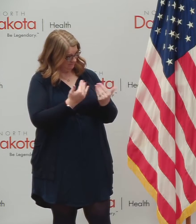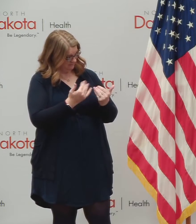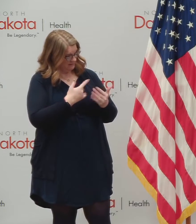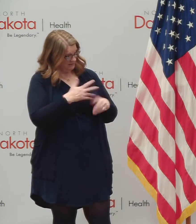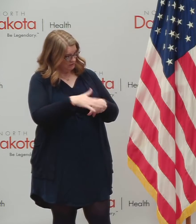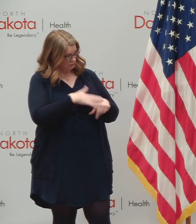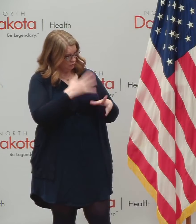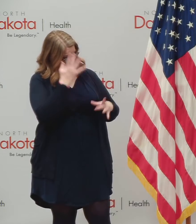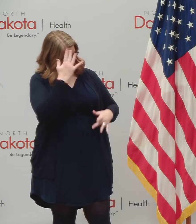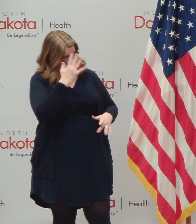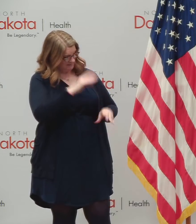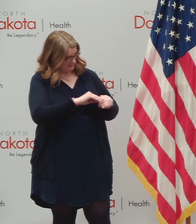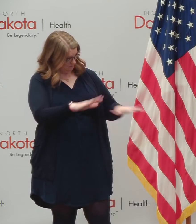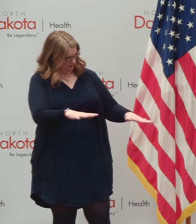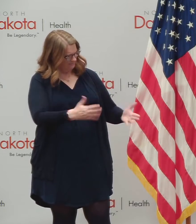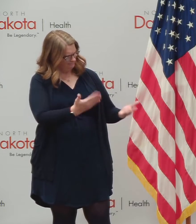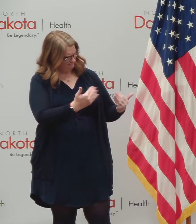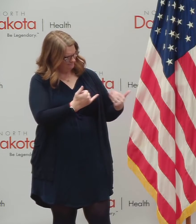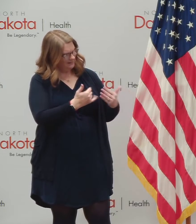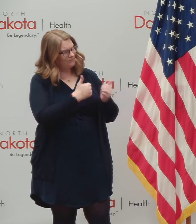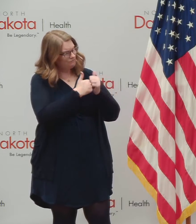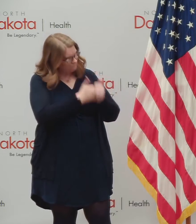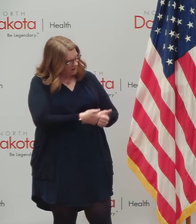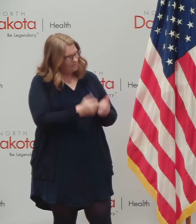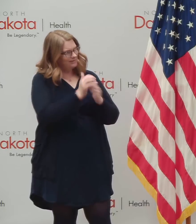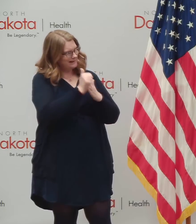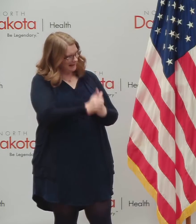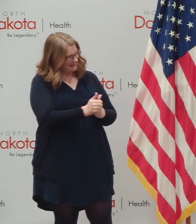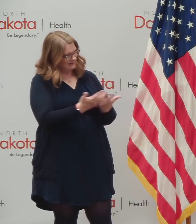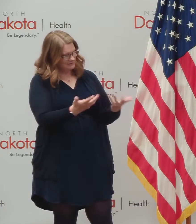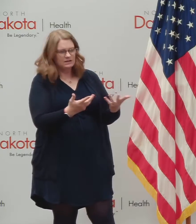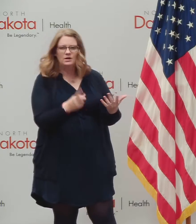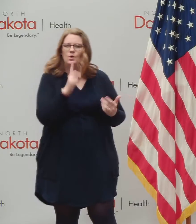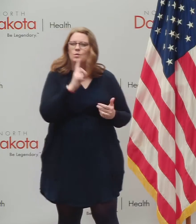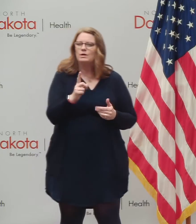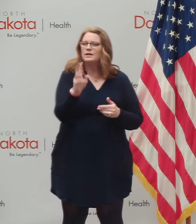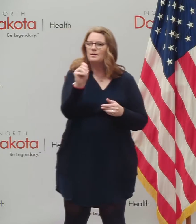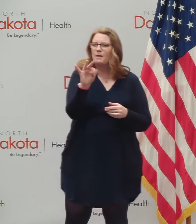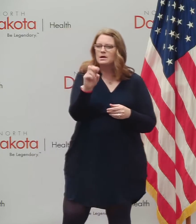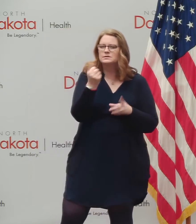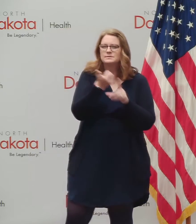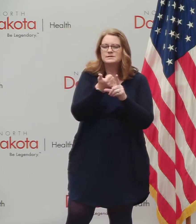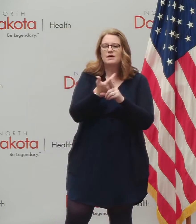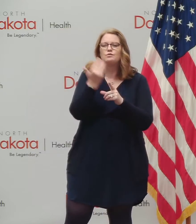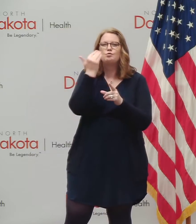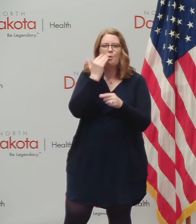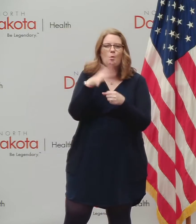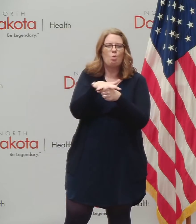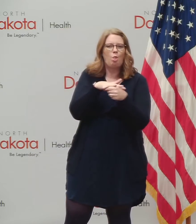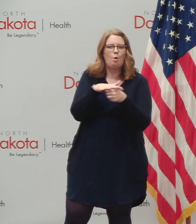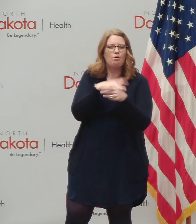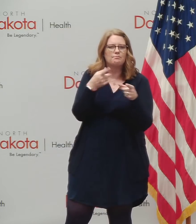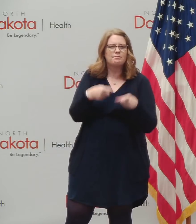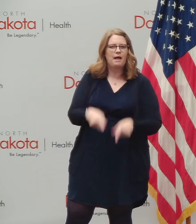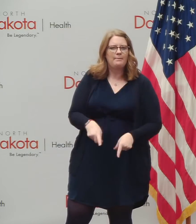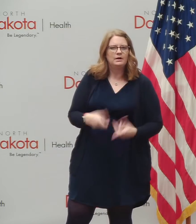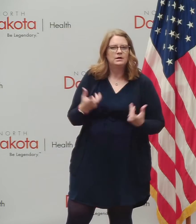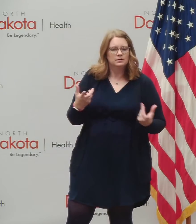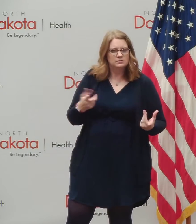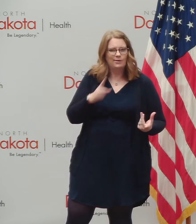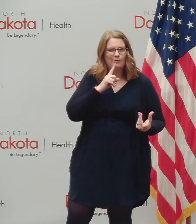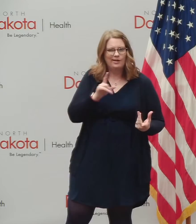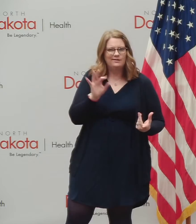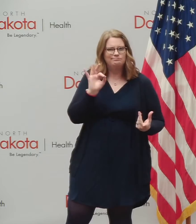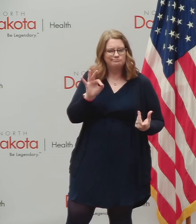slow the spread and get on board with the guidelines. They've got that local knowledge about events and establishments that are happening, and so